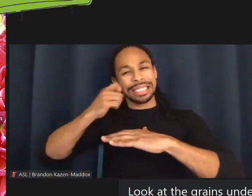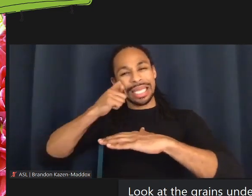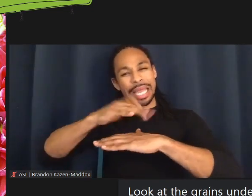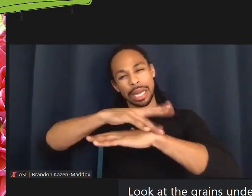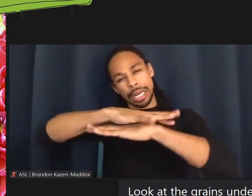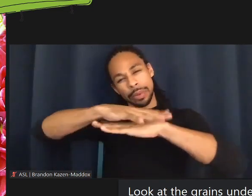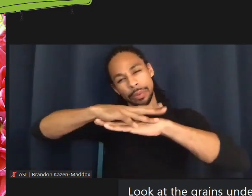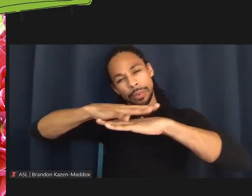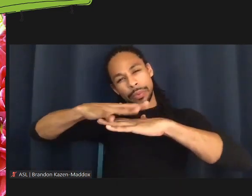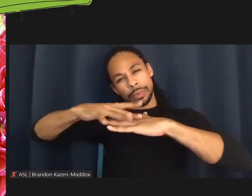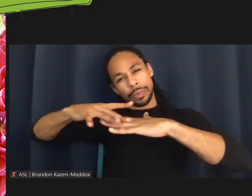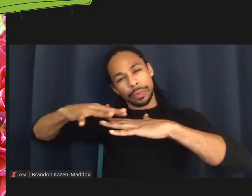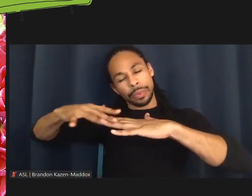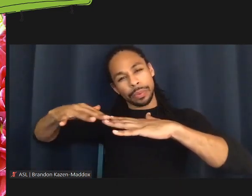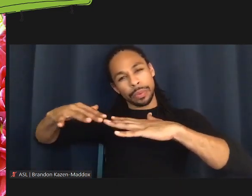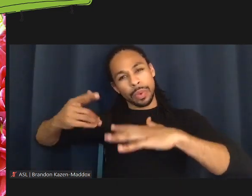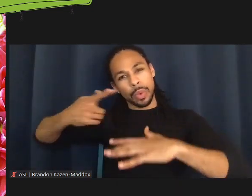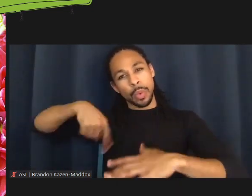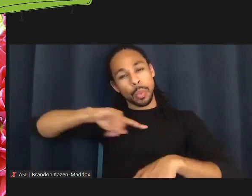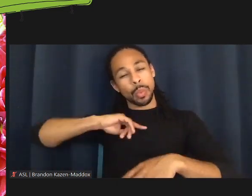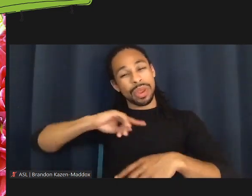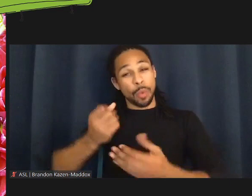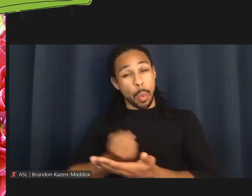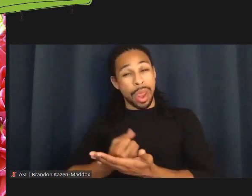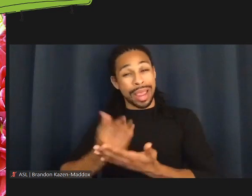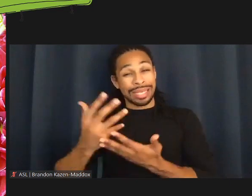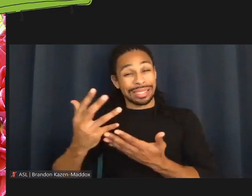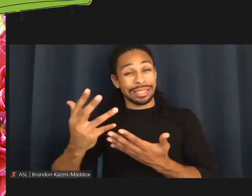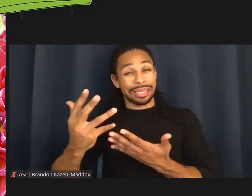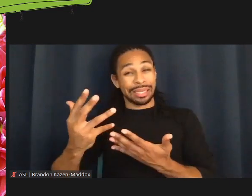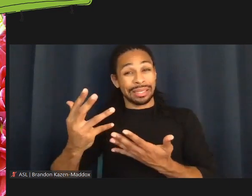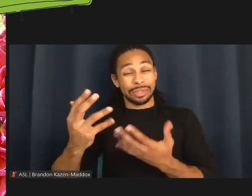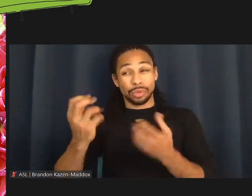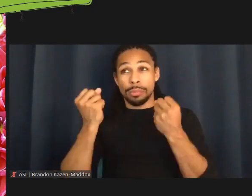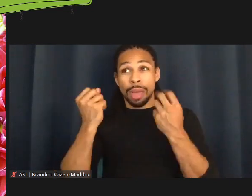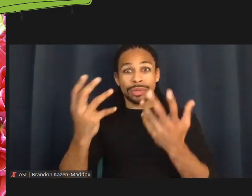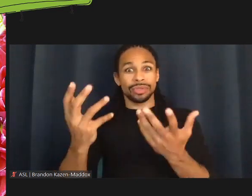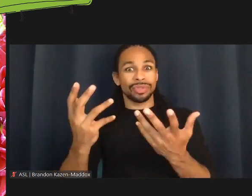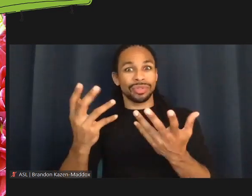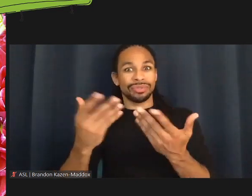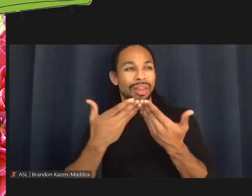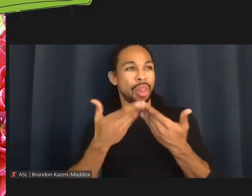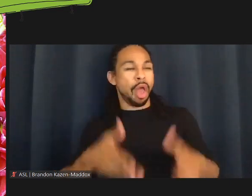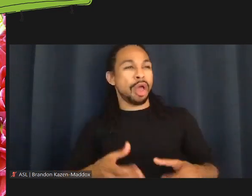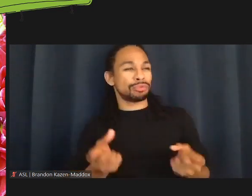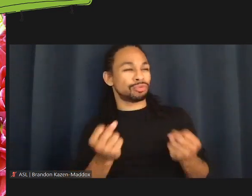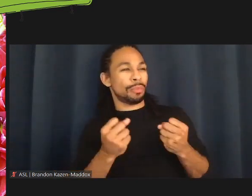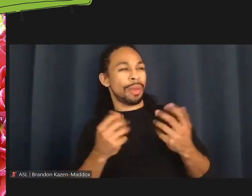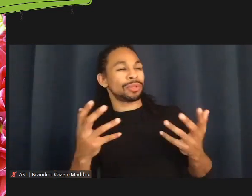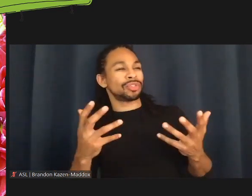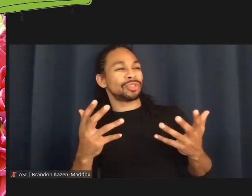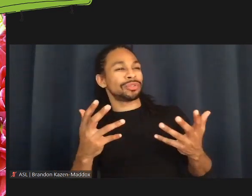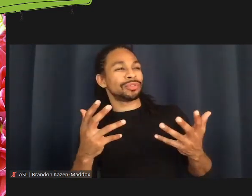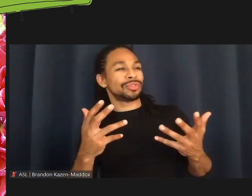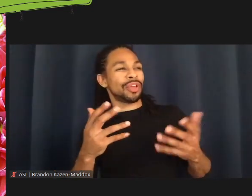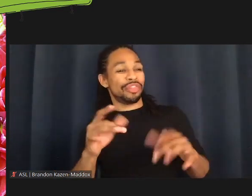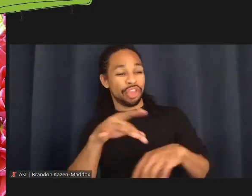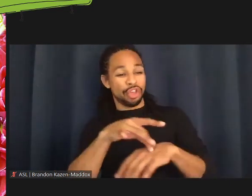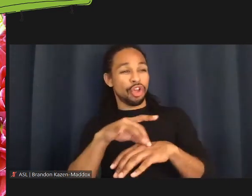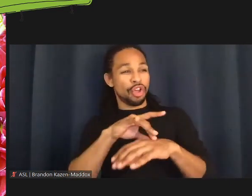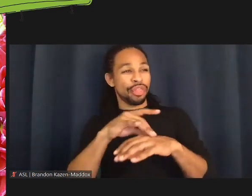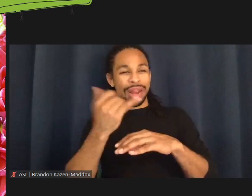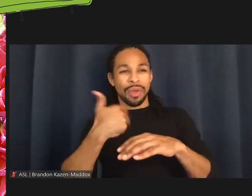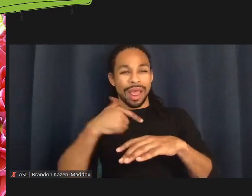What we have wasted is lost. A divot in the earth, where